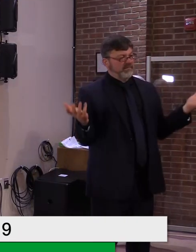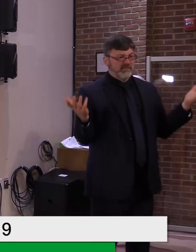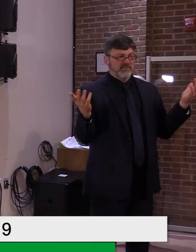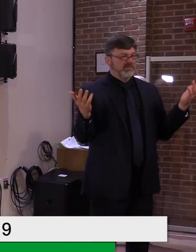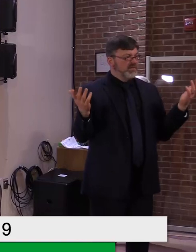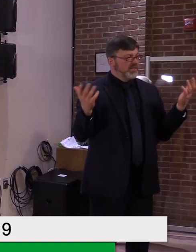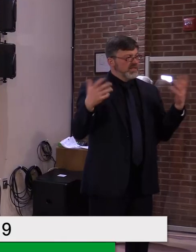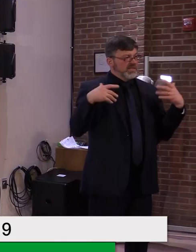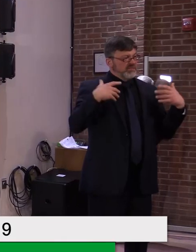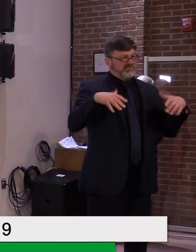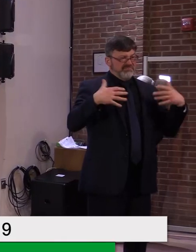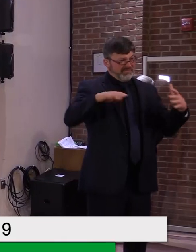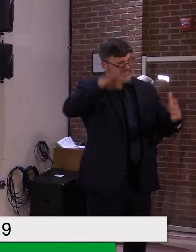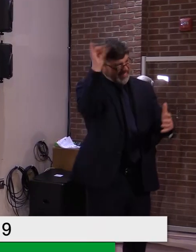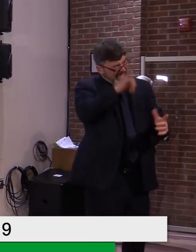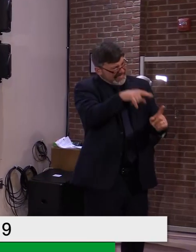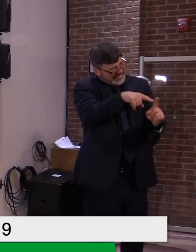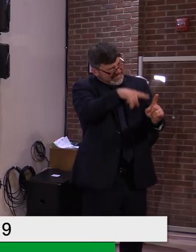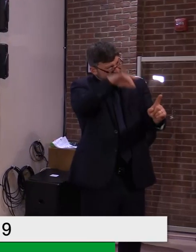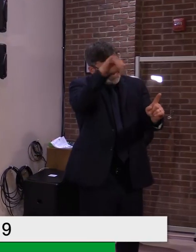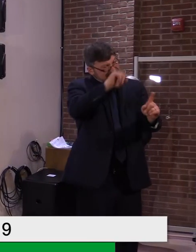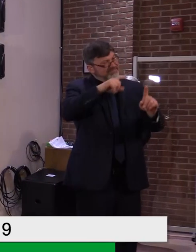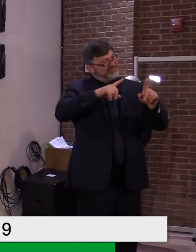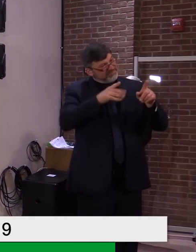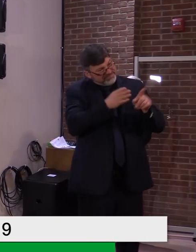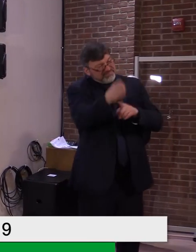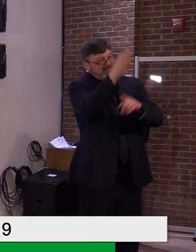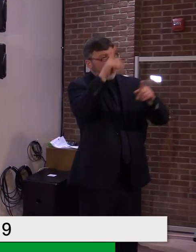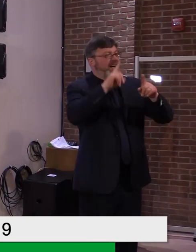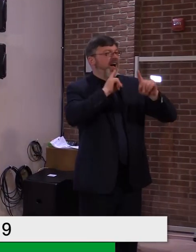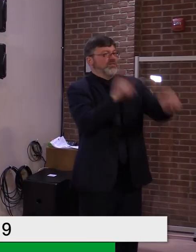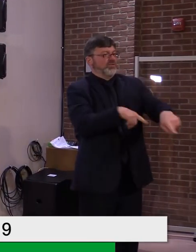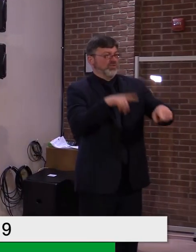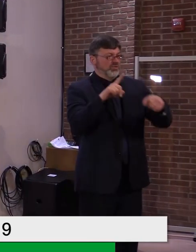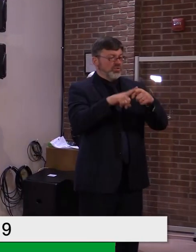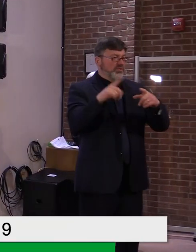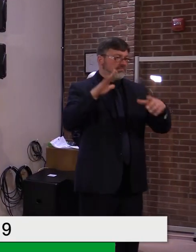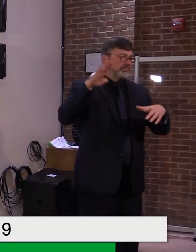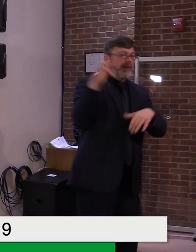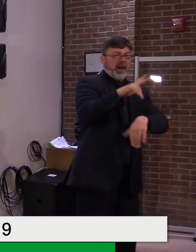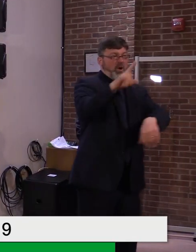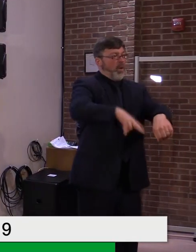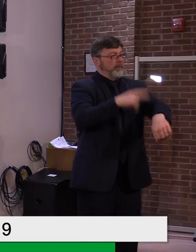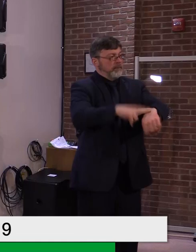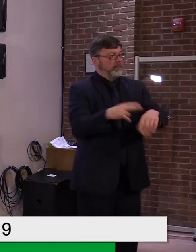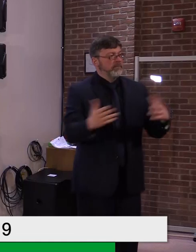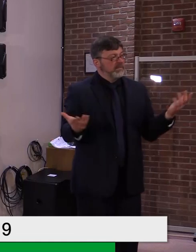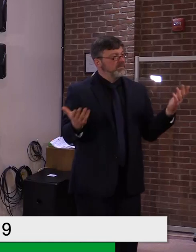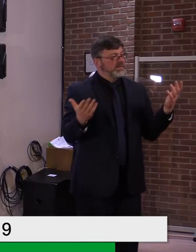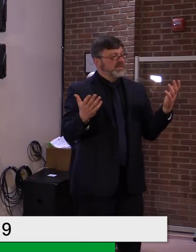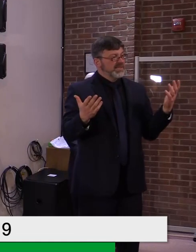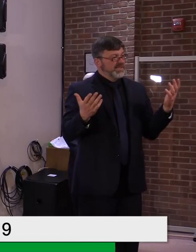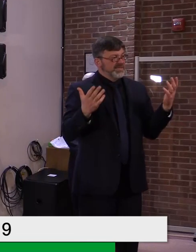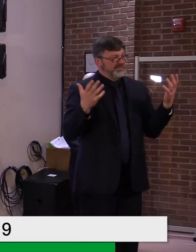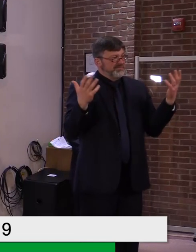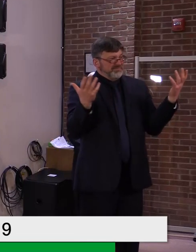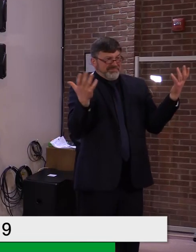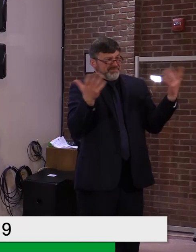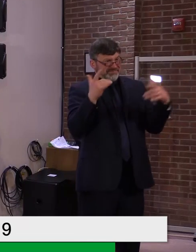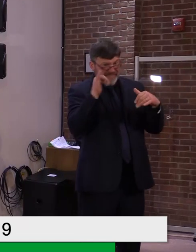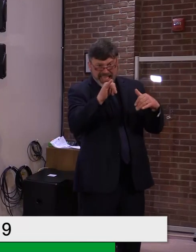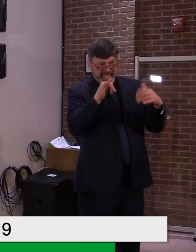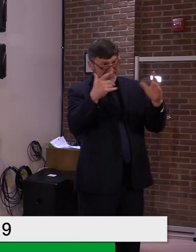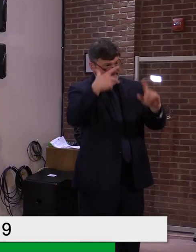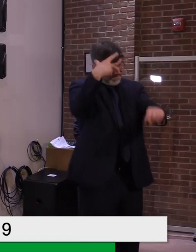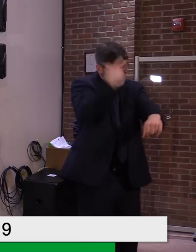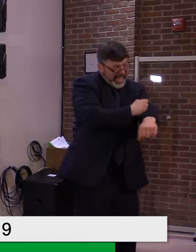path to normalcy and more mobility and a better way of life. So beyond that, I